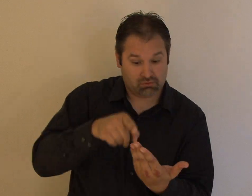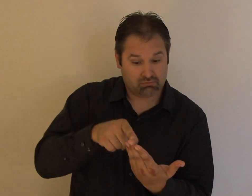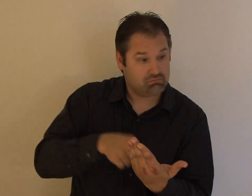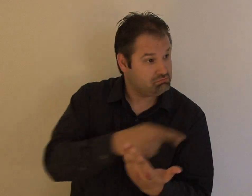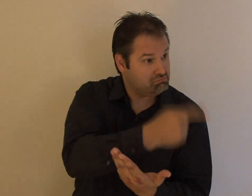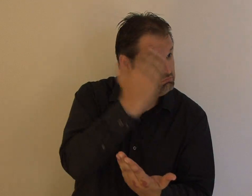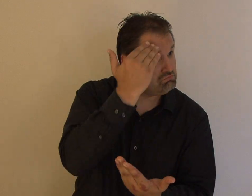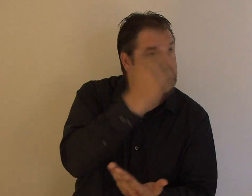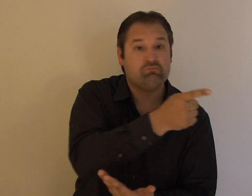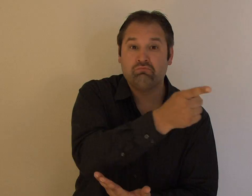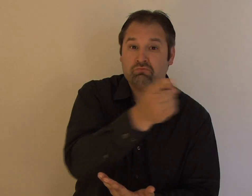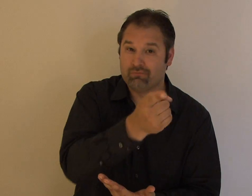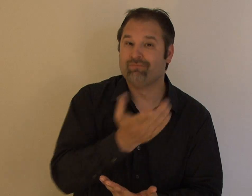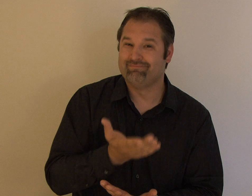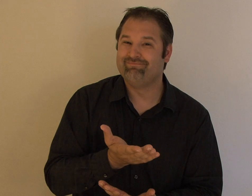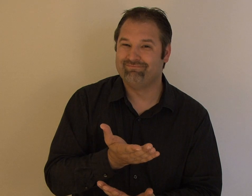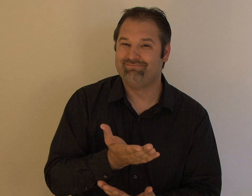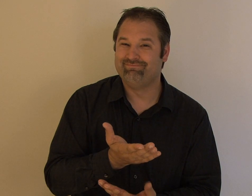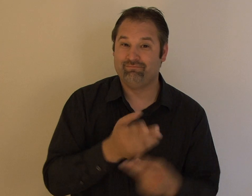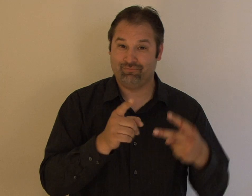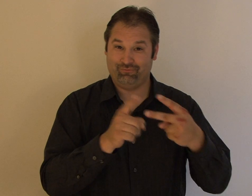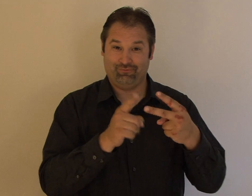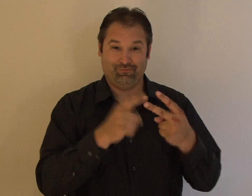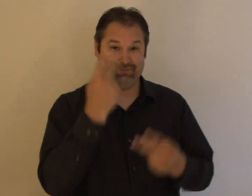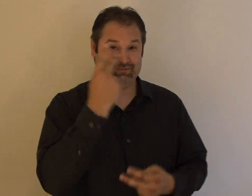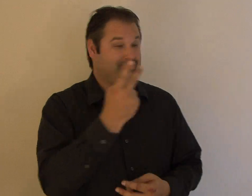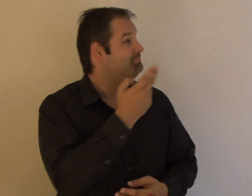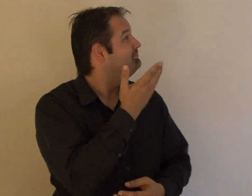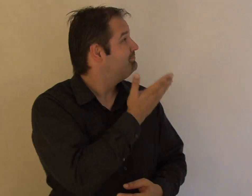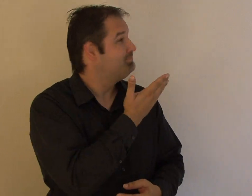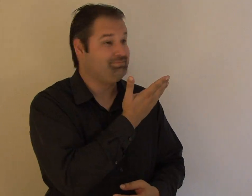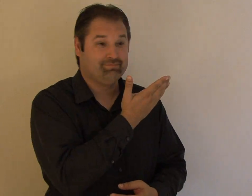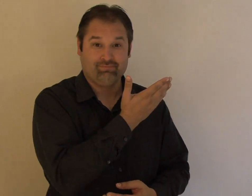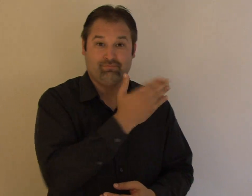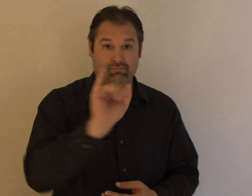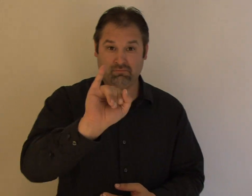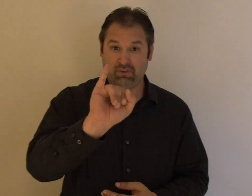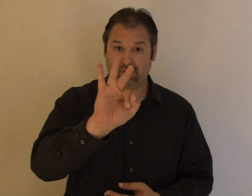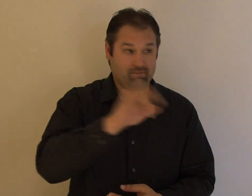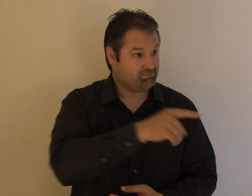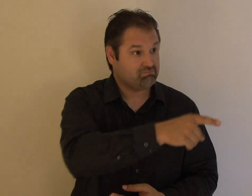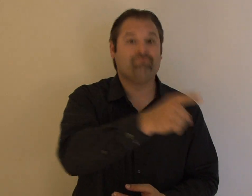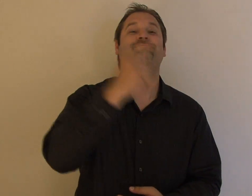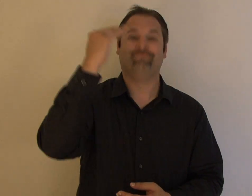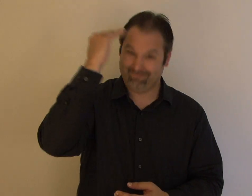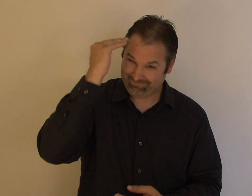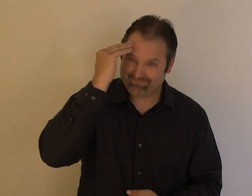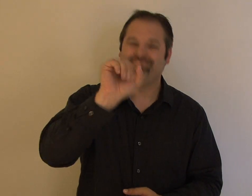ask if they know someone at that company who they can refer you to.